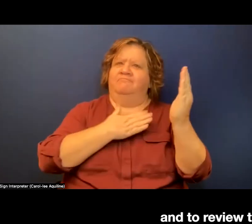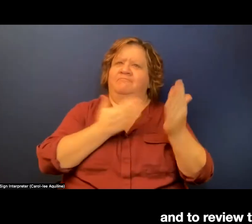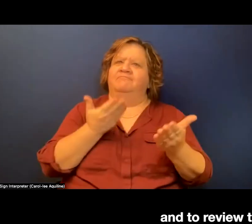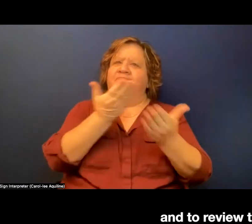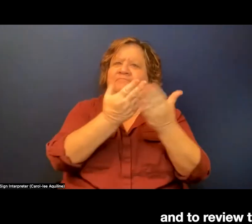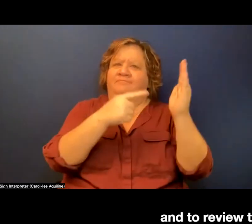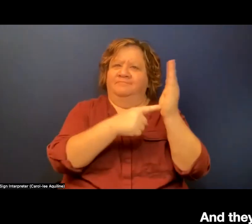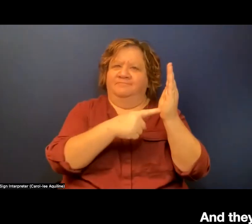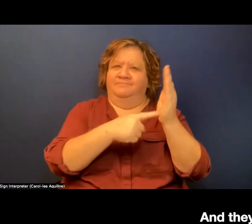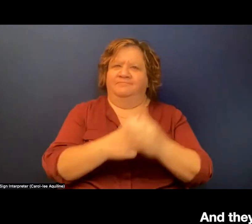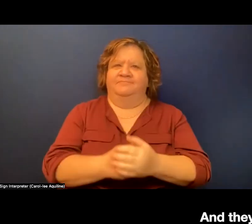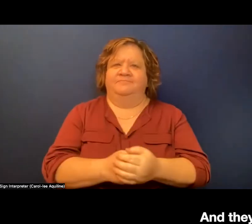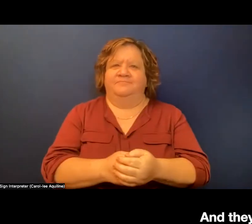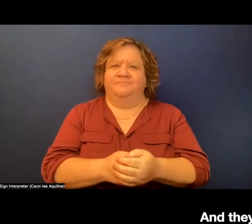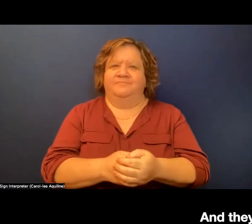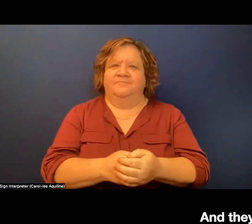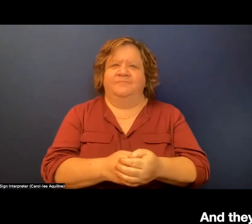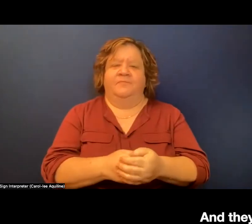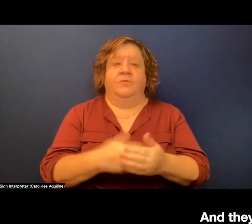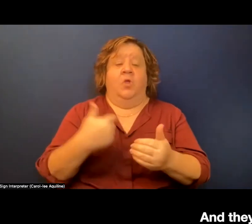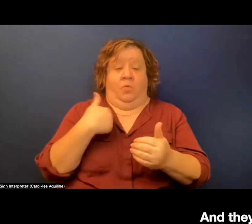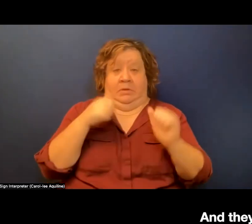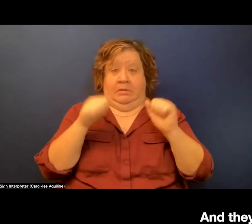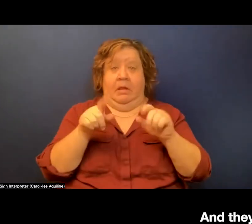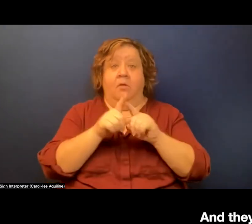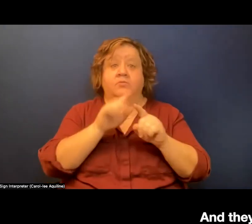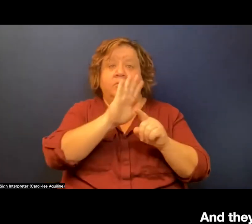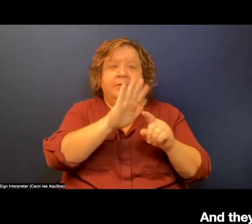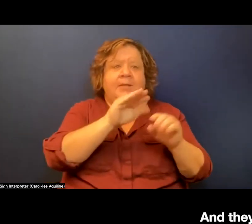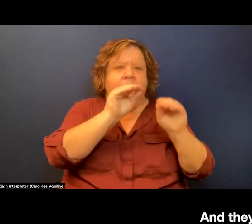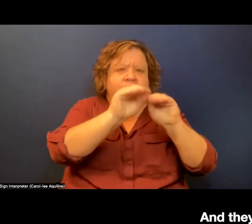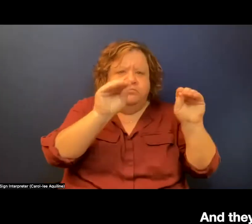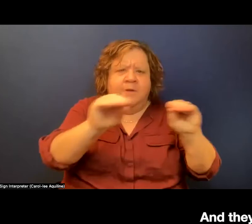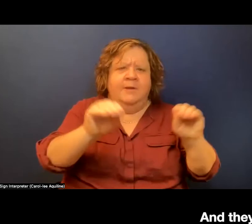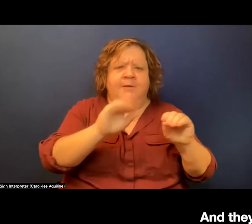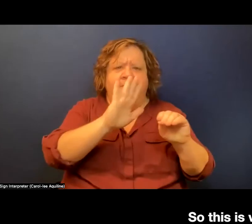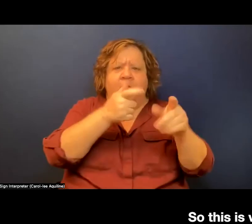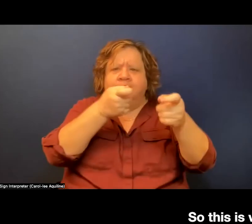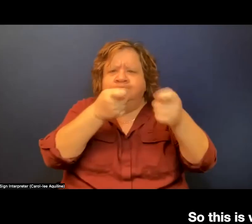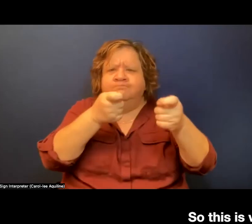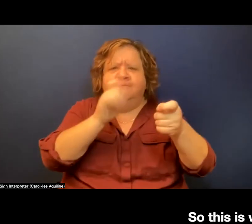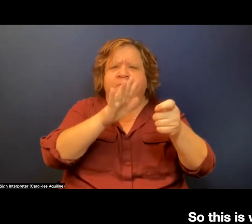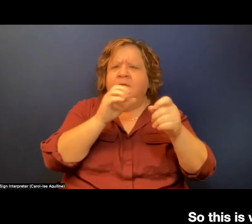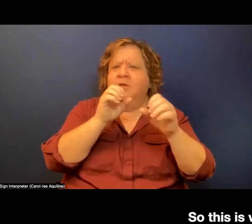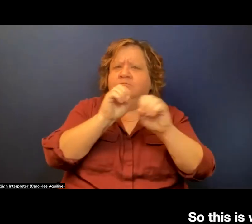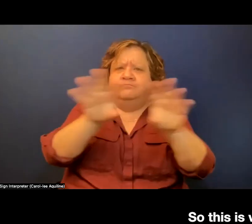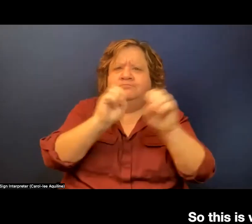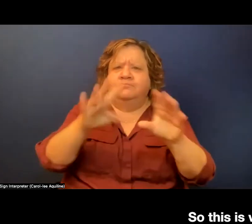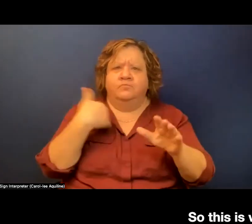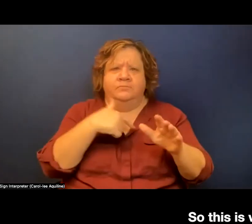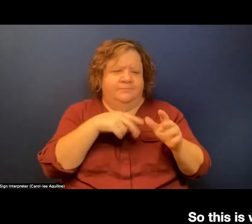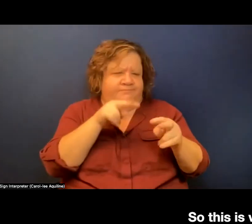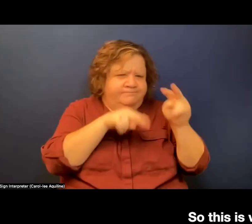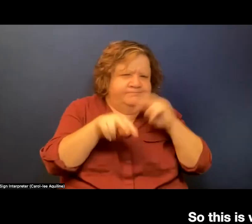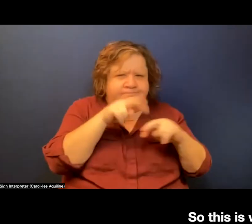review the training manual, and they will involve us to train the data enumerators. So this